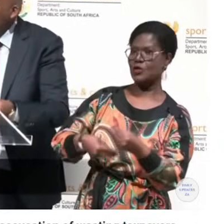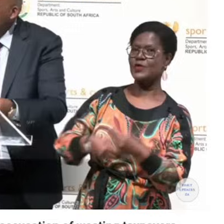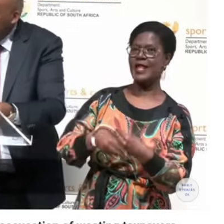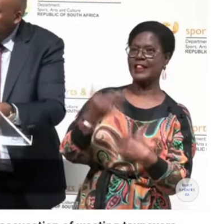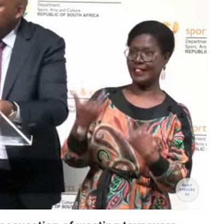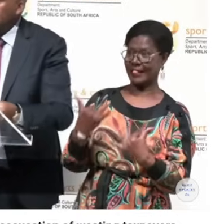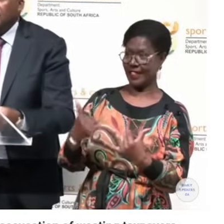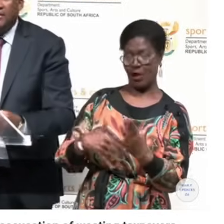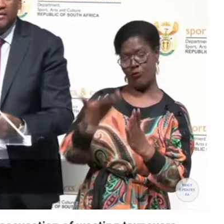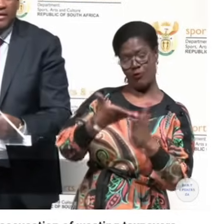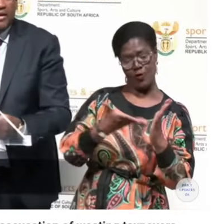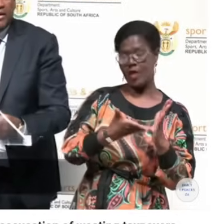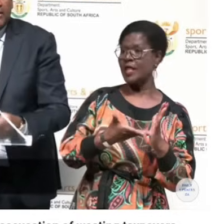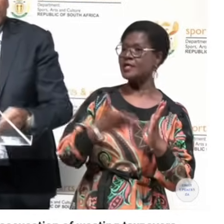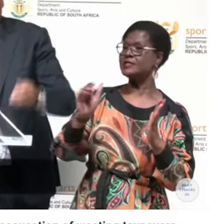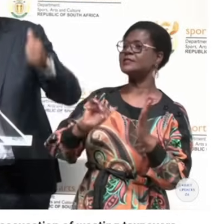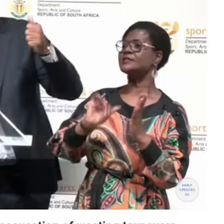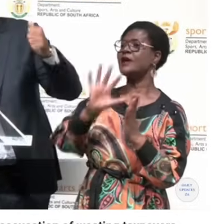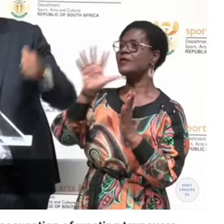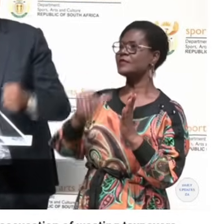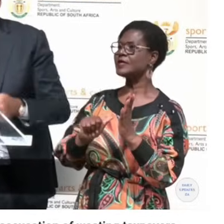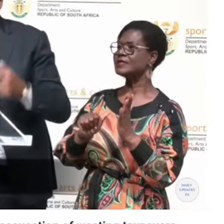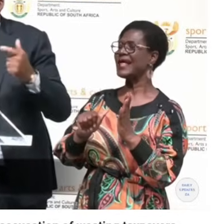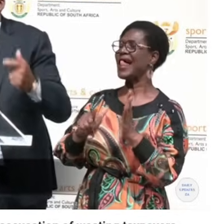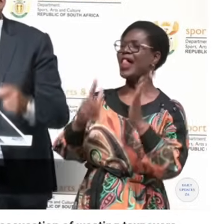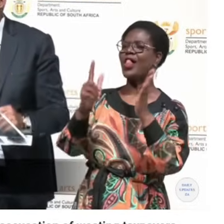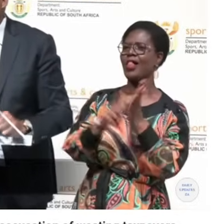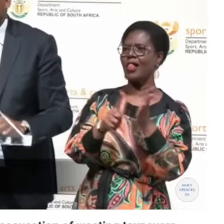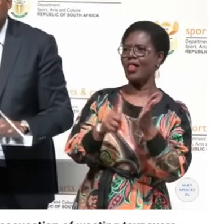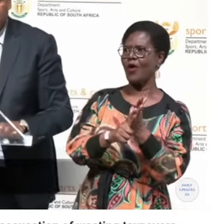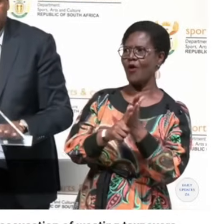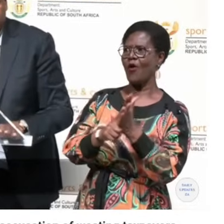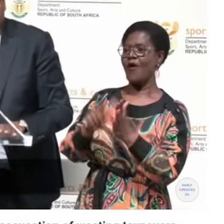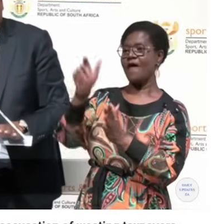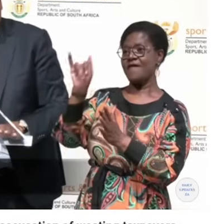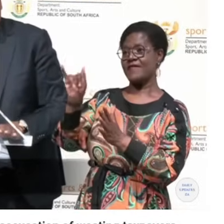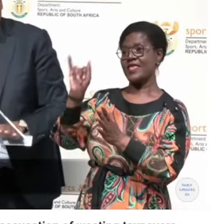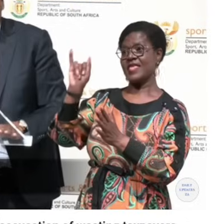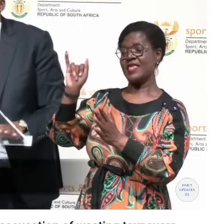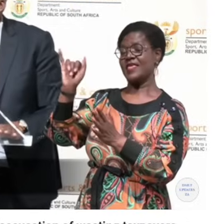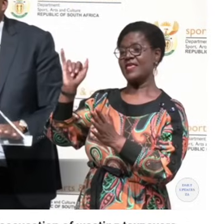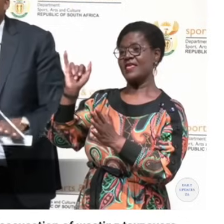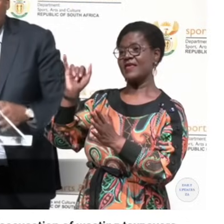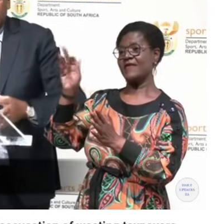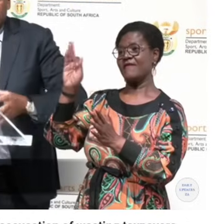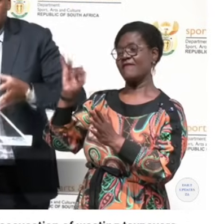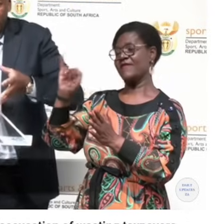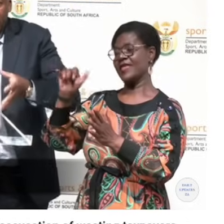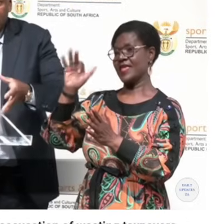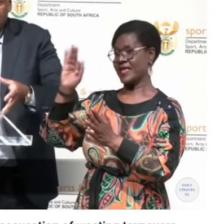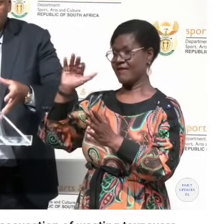now in the deal. The law of FIFA and the international rugby federations, you